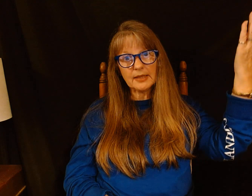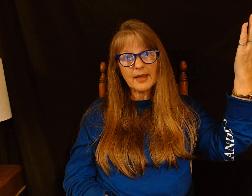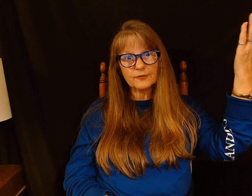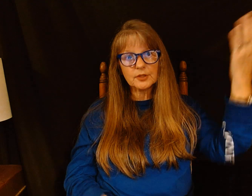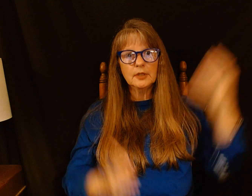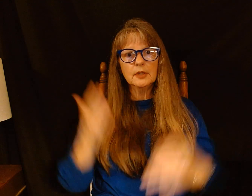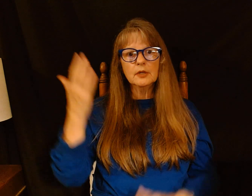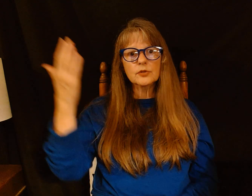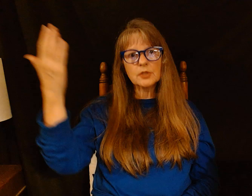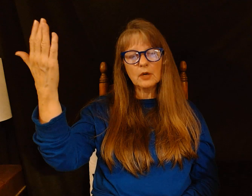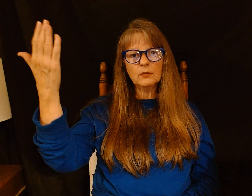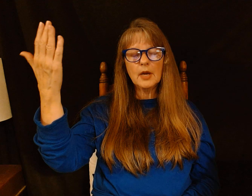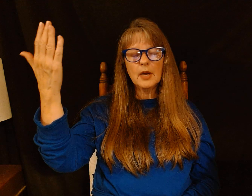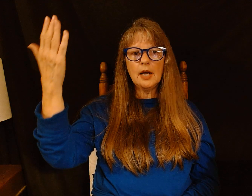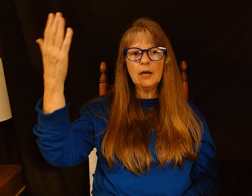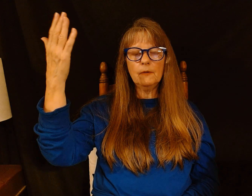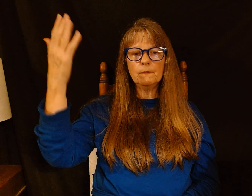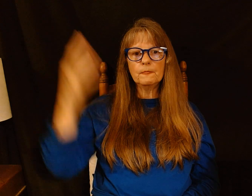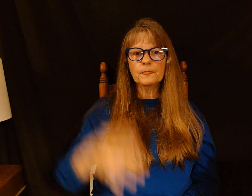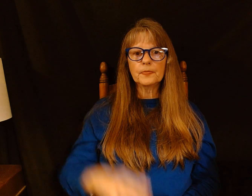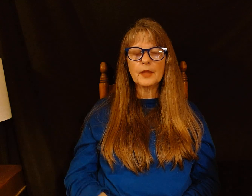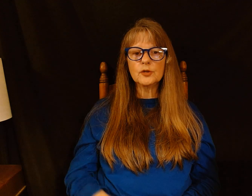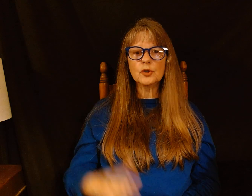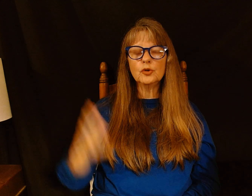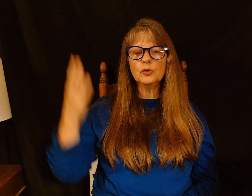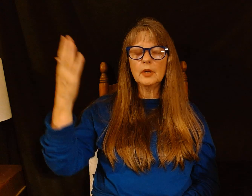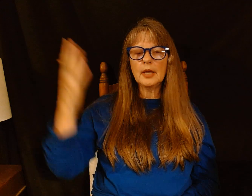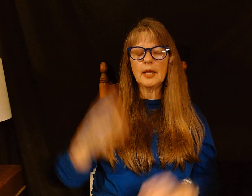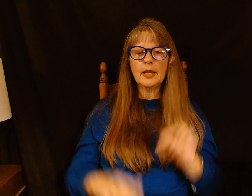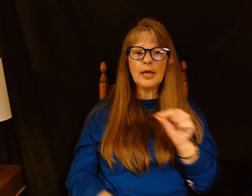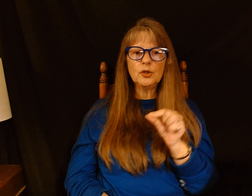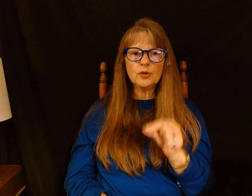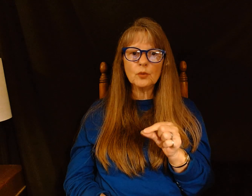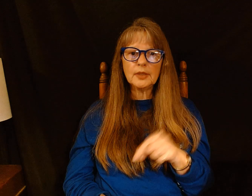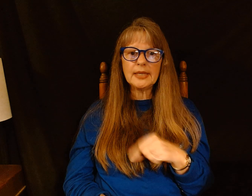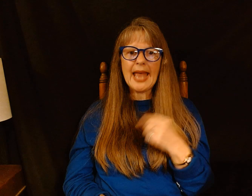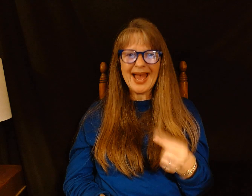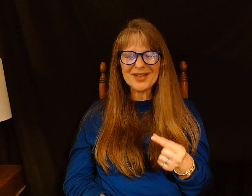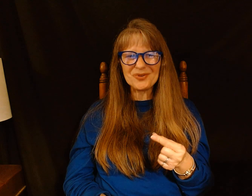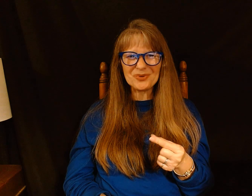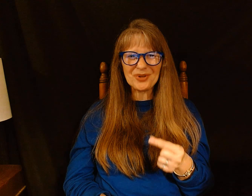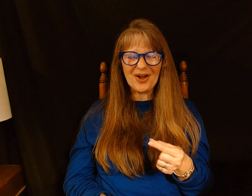left. So, and you don't really haggle with God.